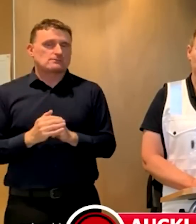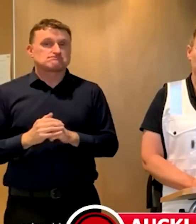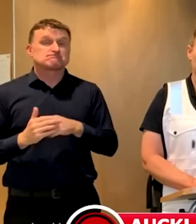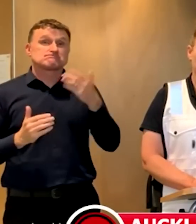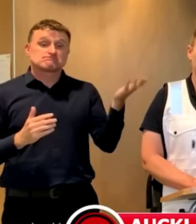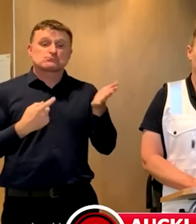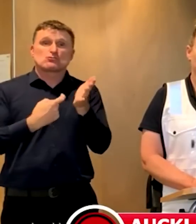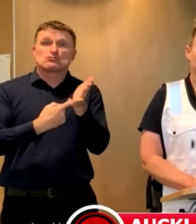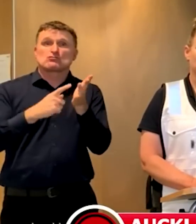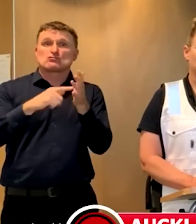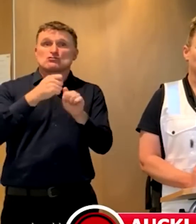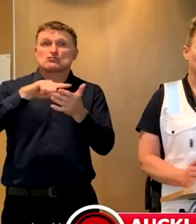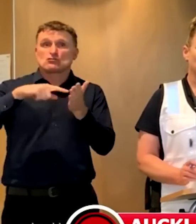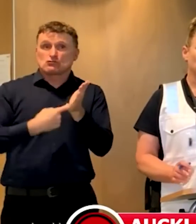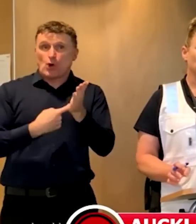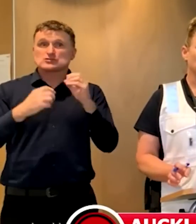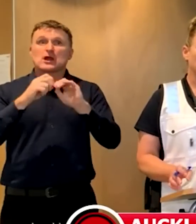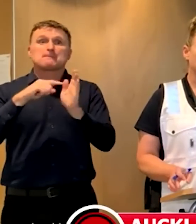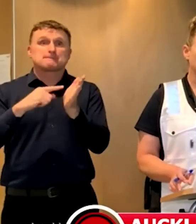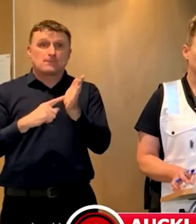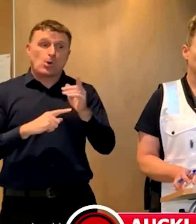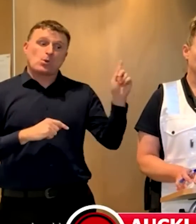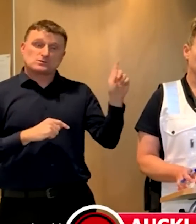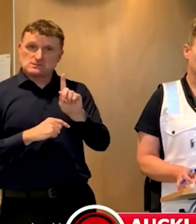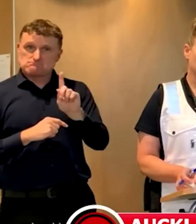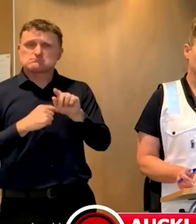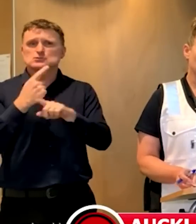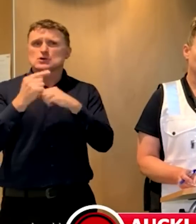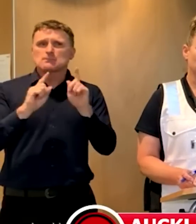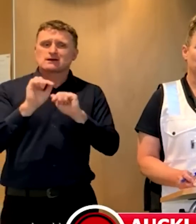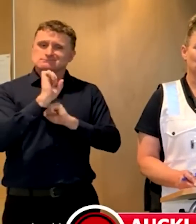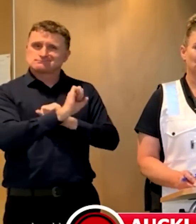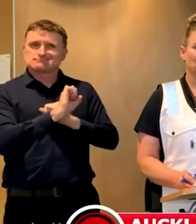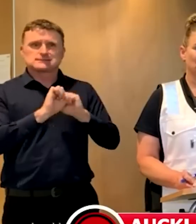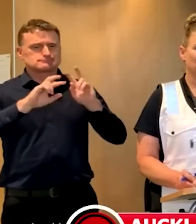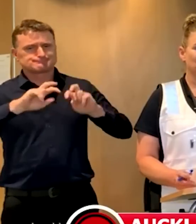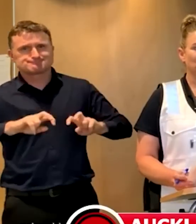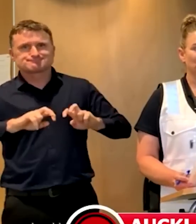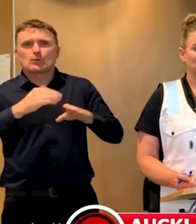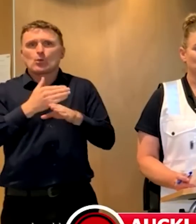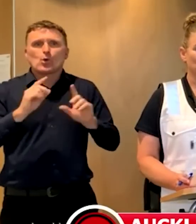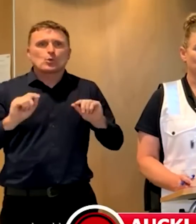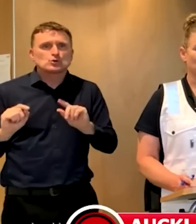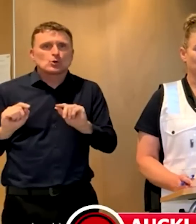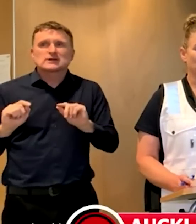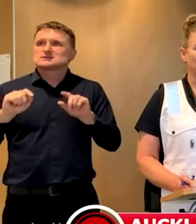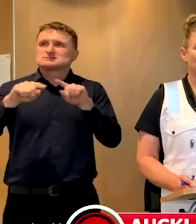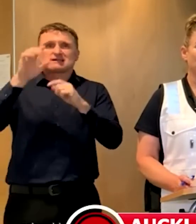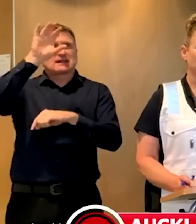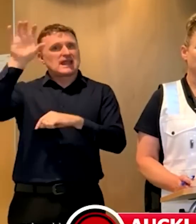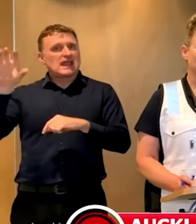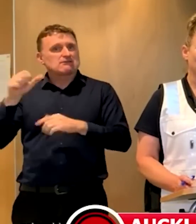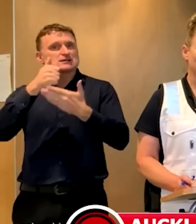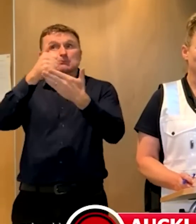and Emergency Management nationally, just to comment on some of the work that they're doing to support the various regions with